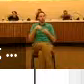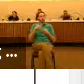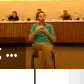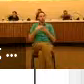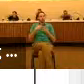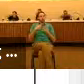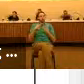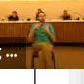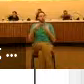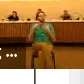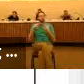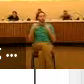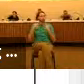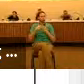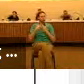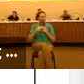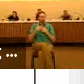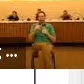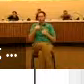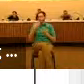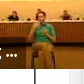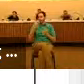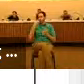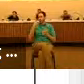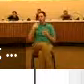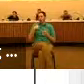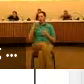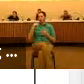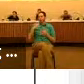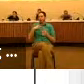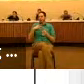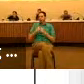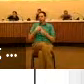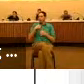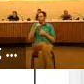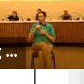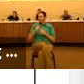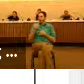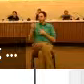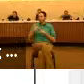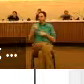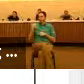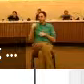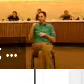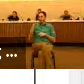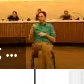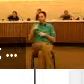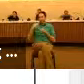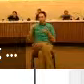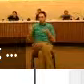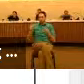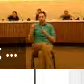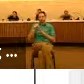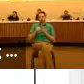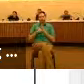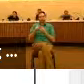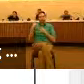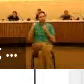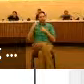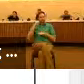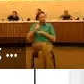know if you saw it. I updated my letter from last May, again, urging the state to consider putting that